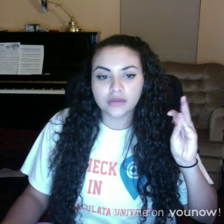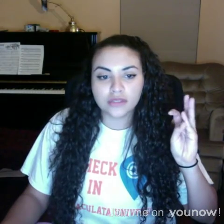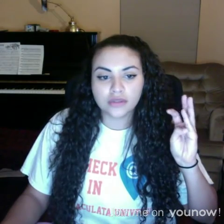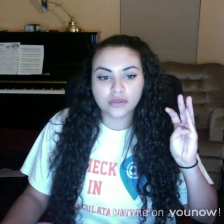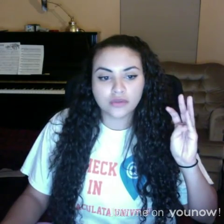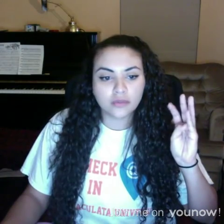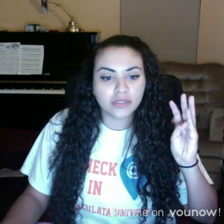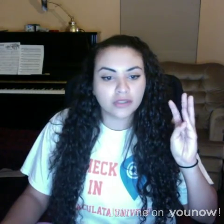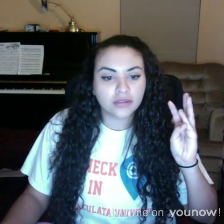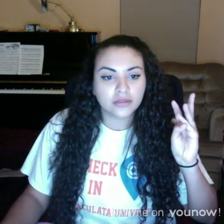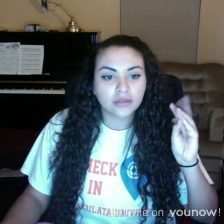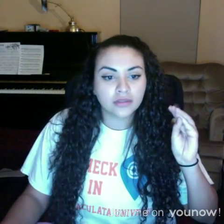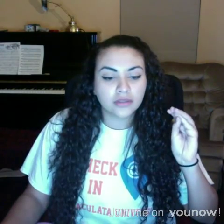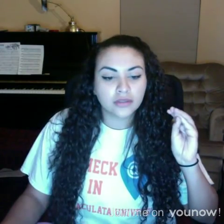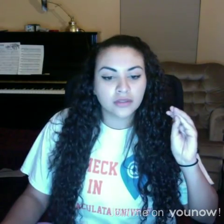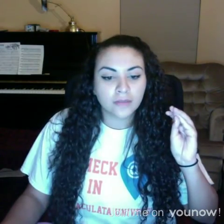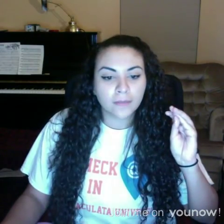Running YouTube.